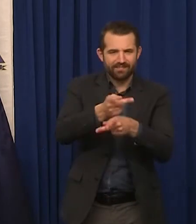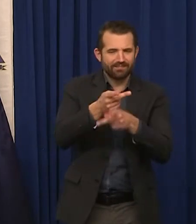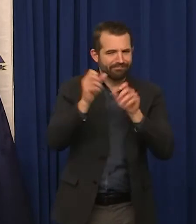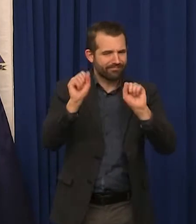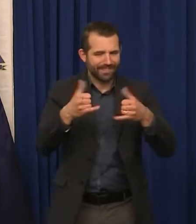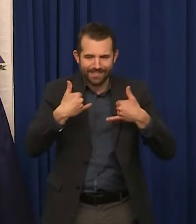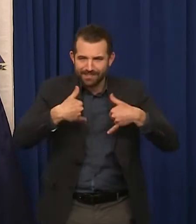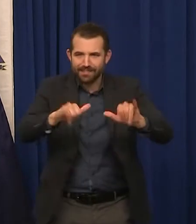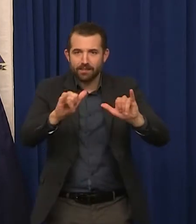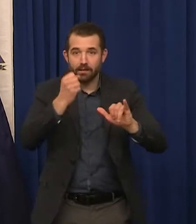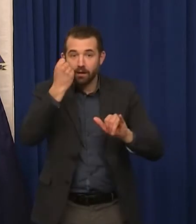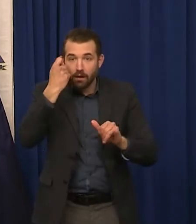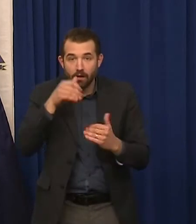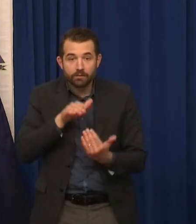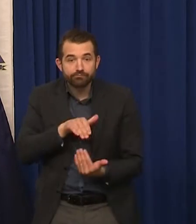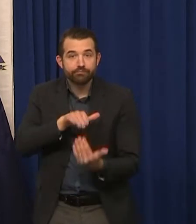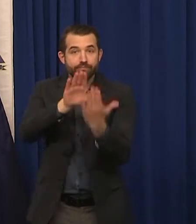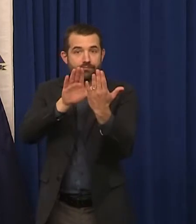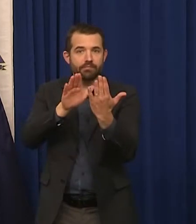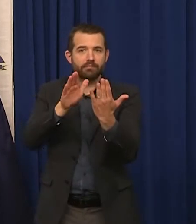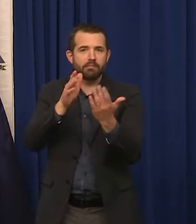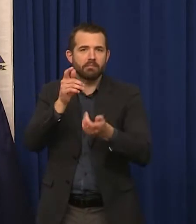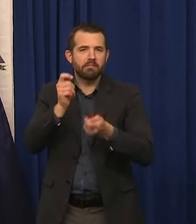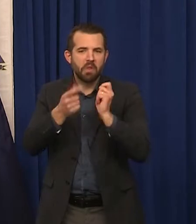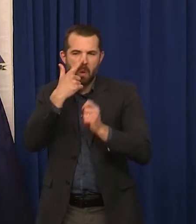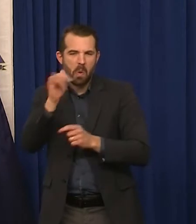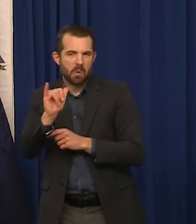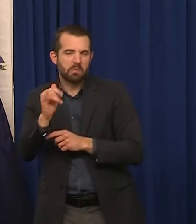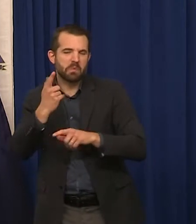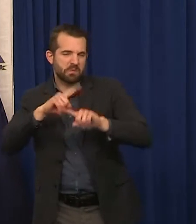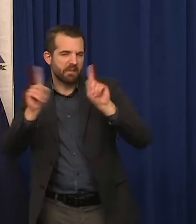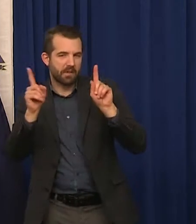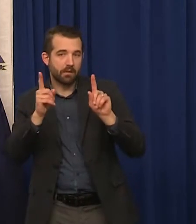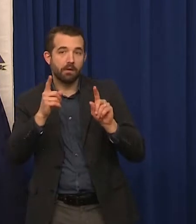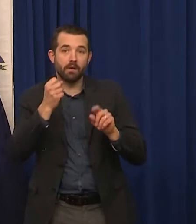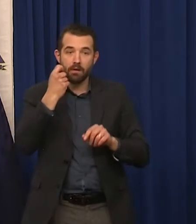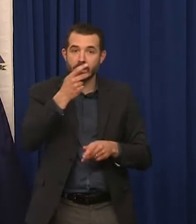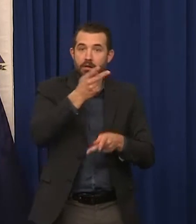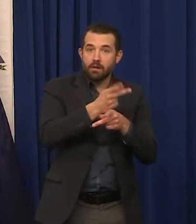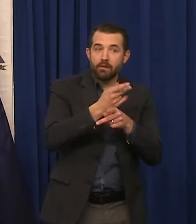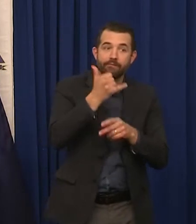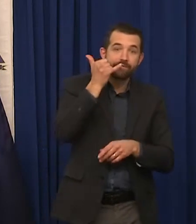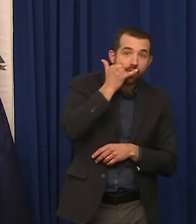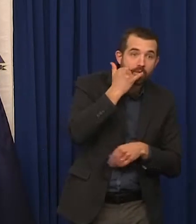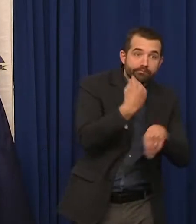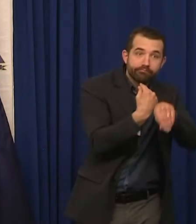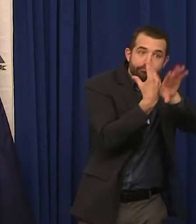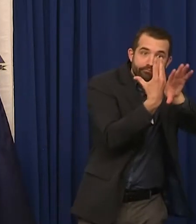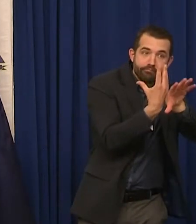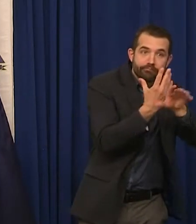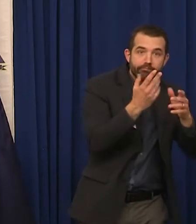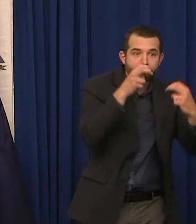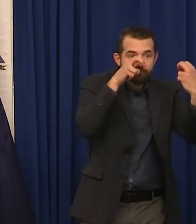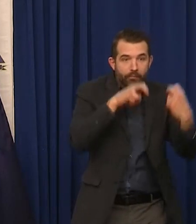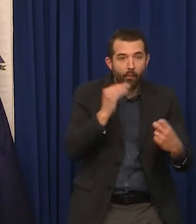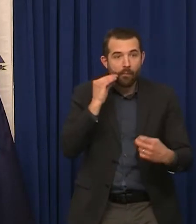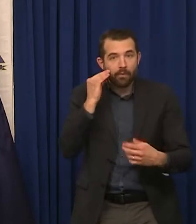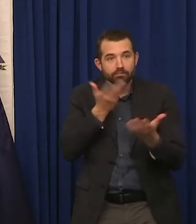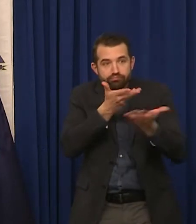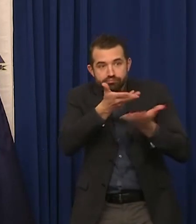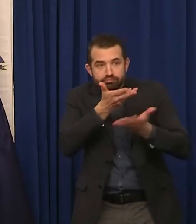in a different way. Some may be offering consultations by telephone. Others may be doing so by